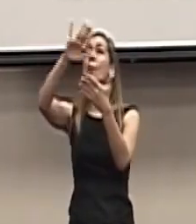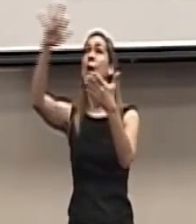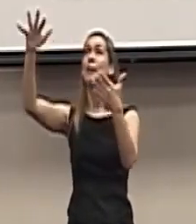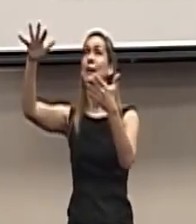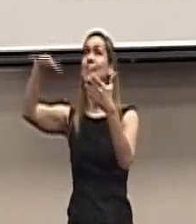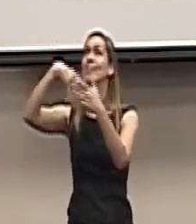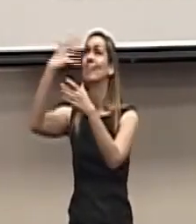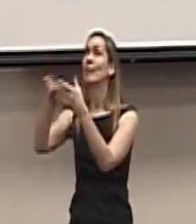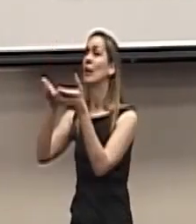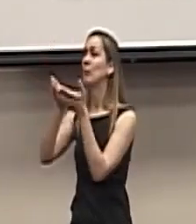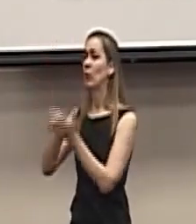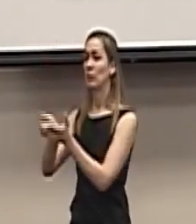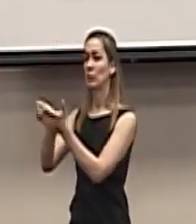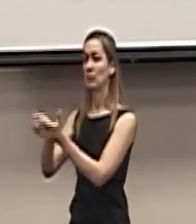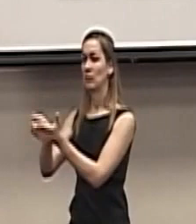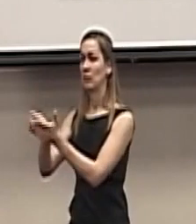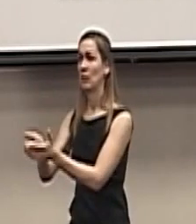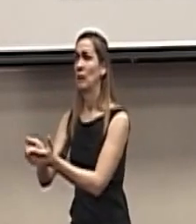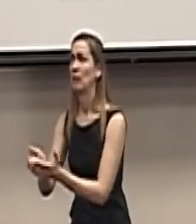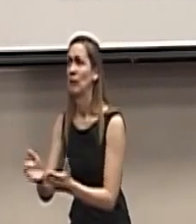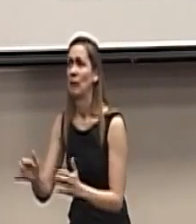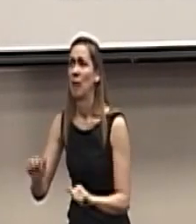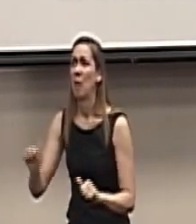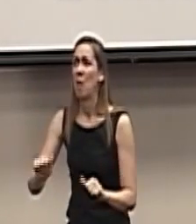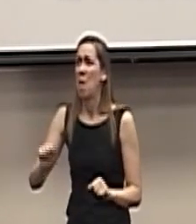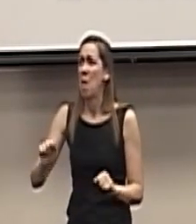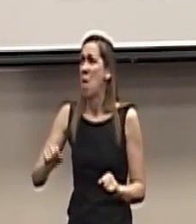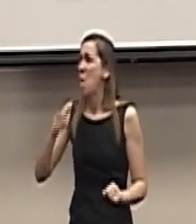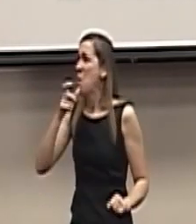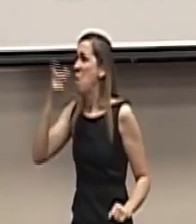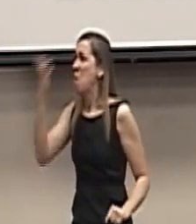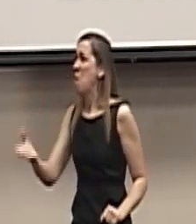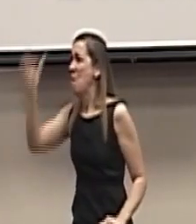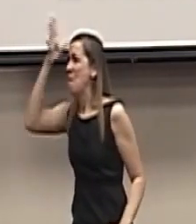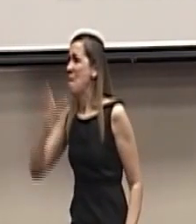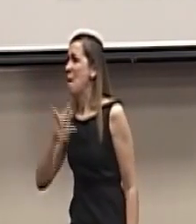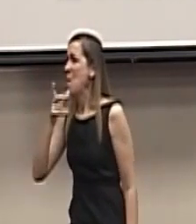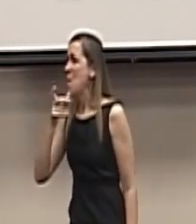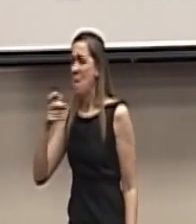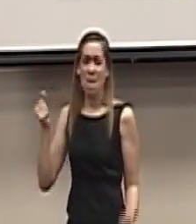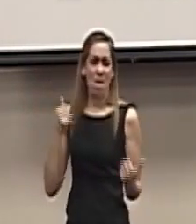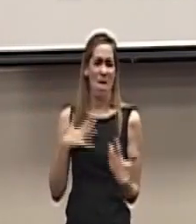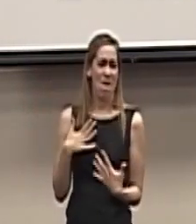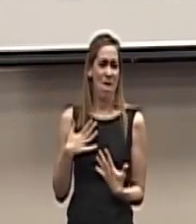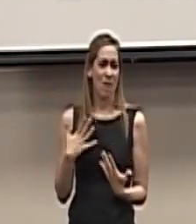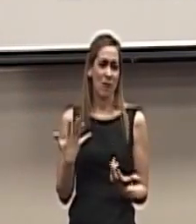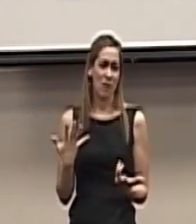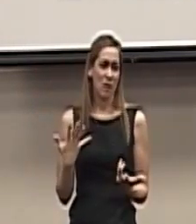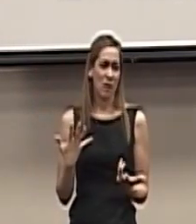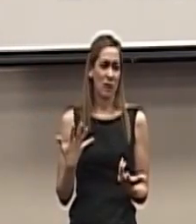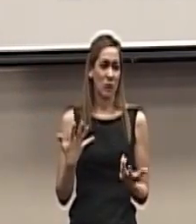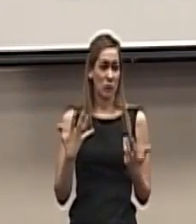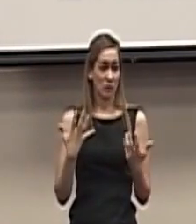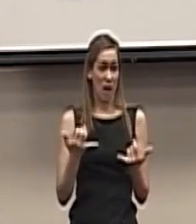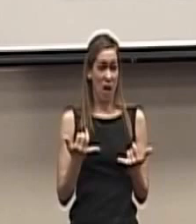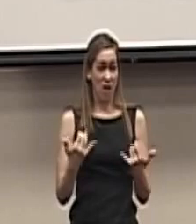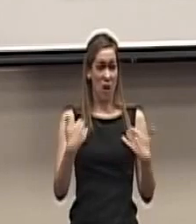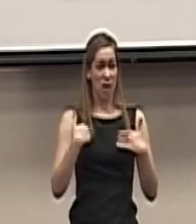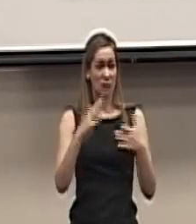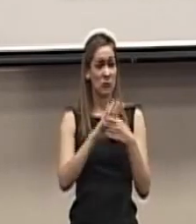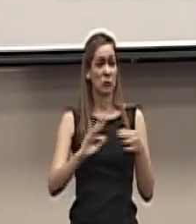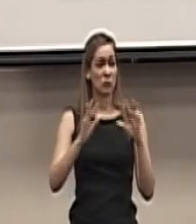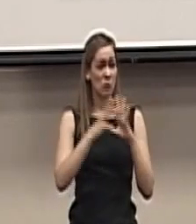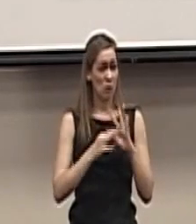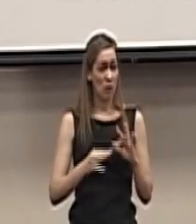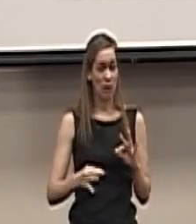they're in the boat, they're asking the question, who is this man? They're in great fear. And now here we have this story, and it's